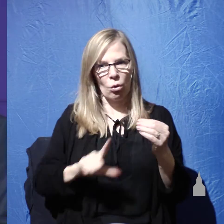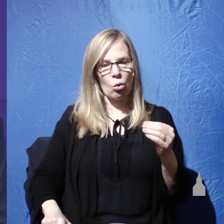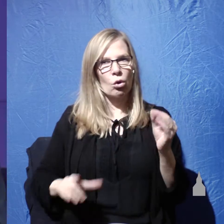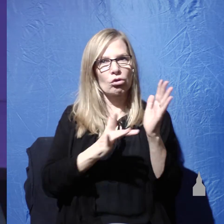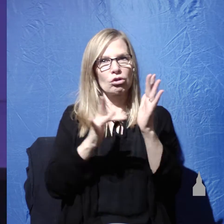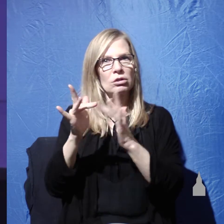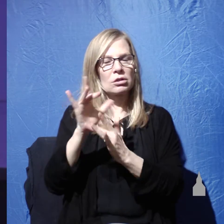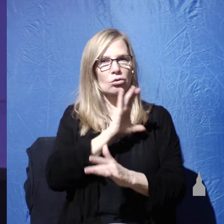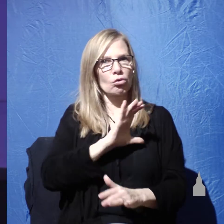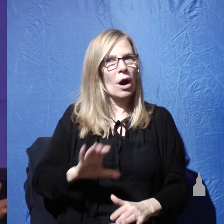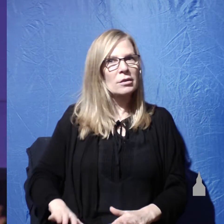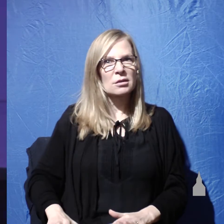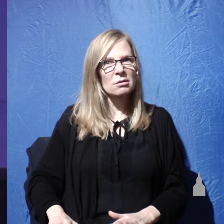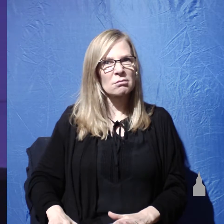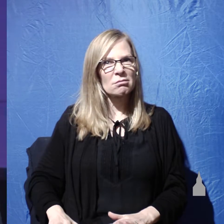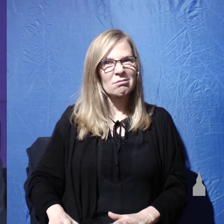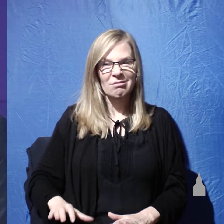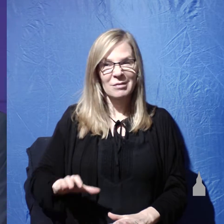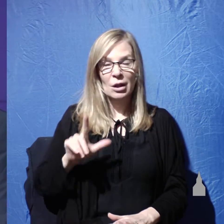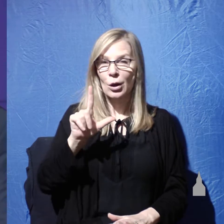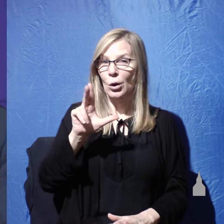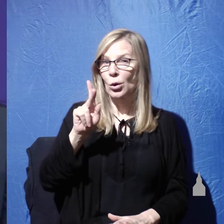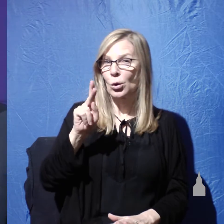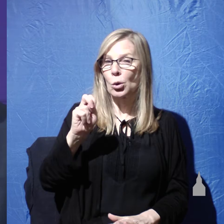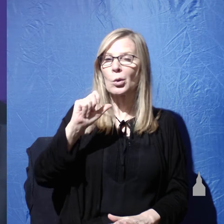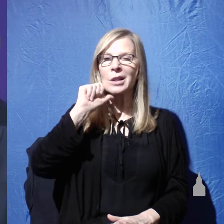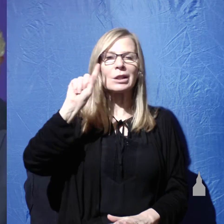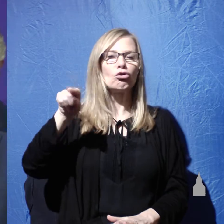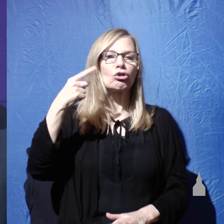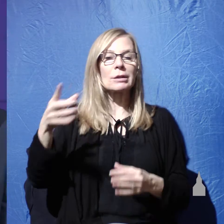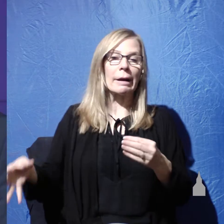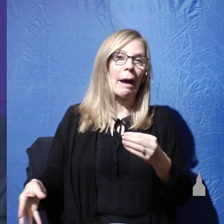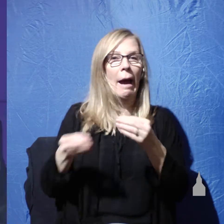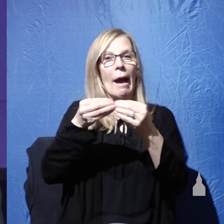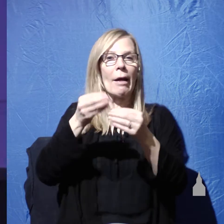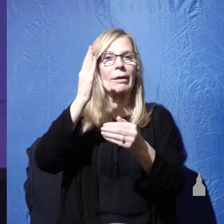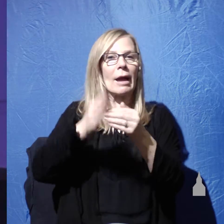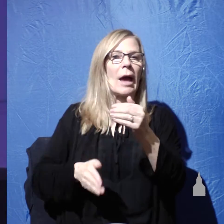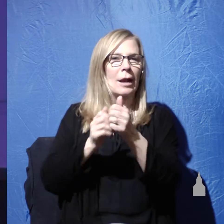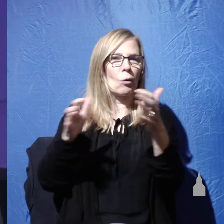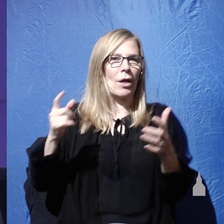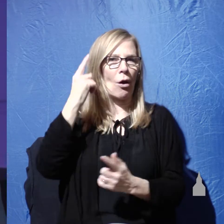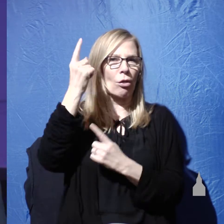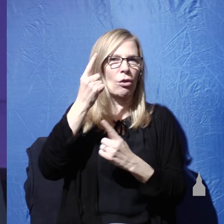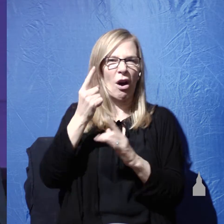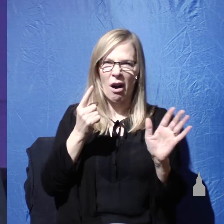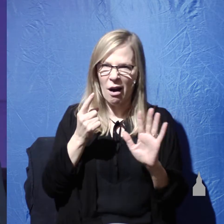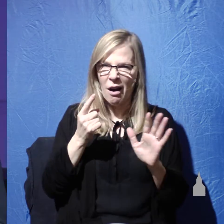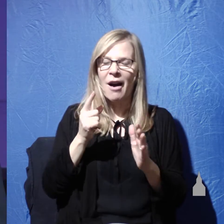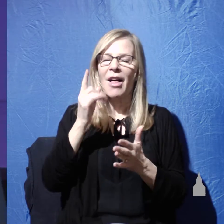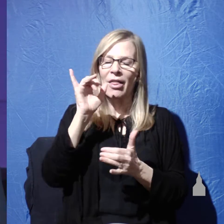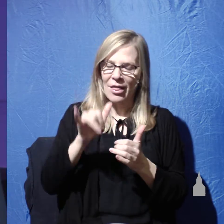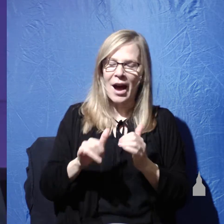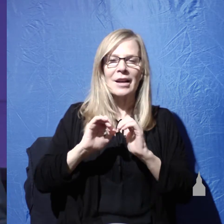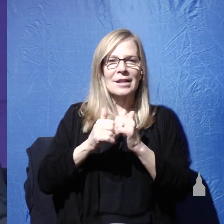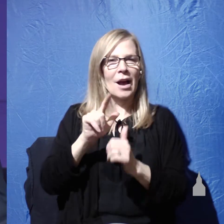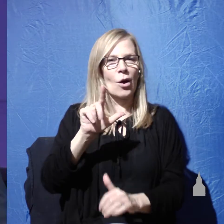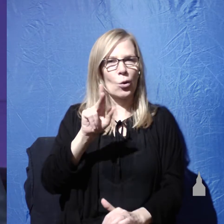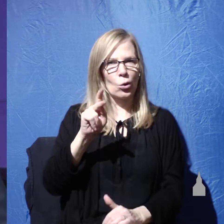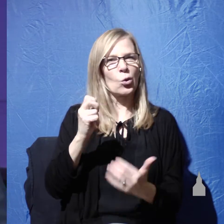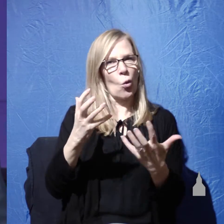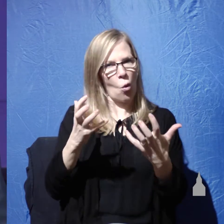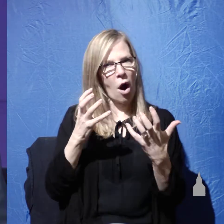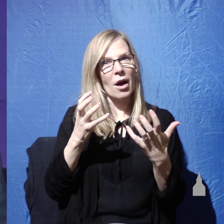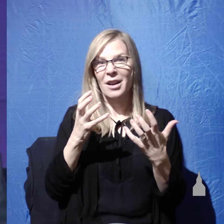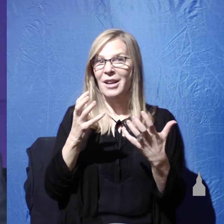Boyce continues, "It's not an ending that Luke merely threw in without thought. It is exactly the way Luke wanted his history to end, because no matter